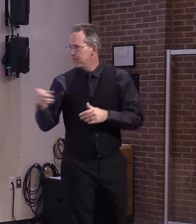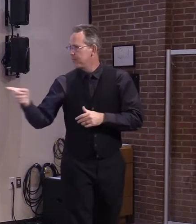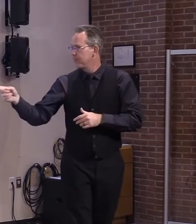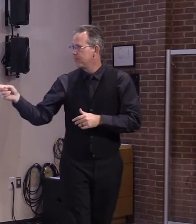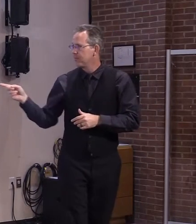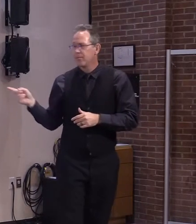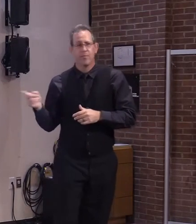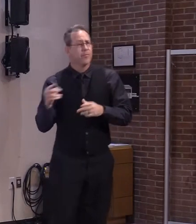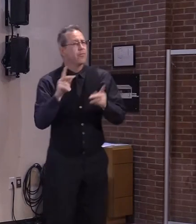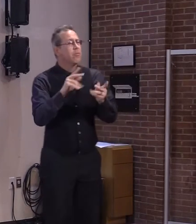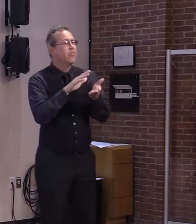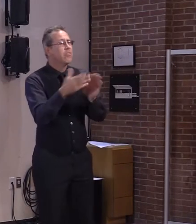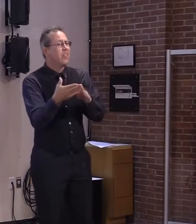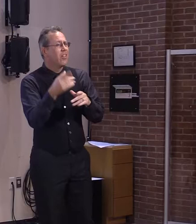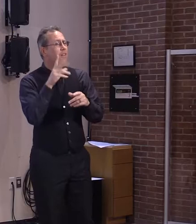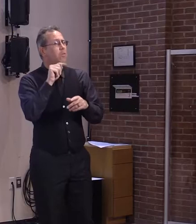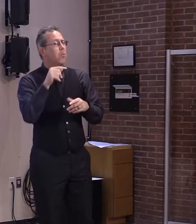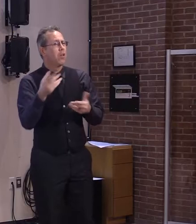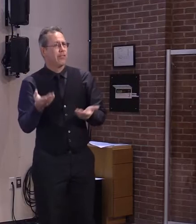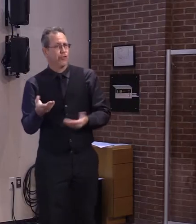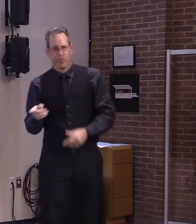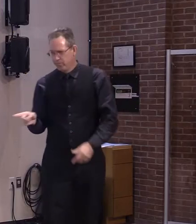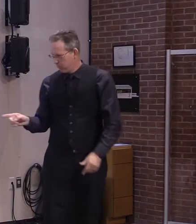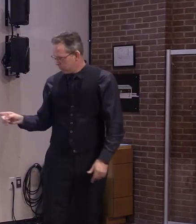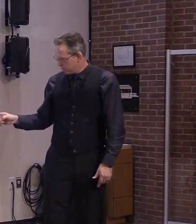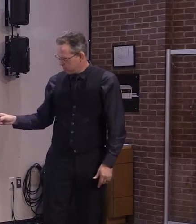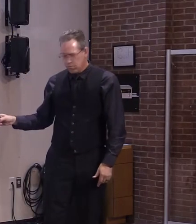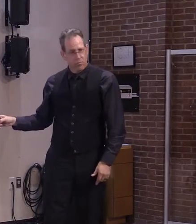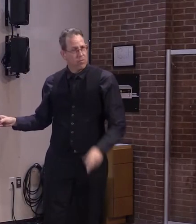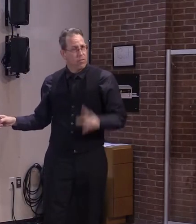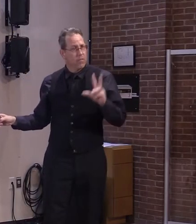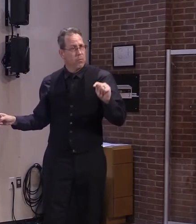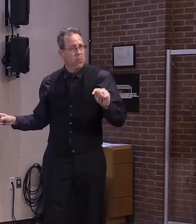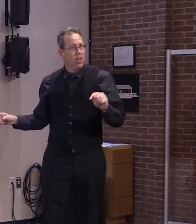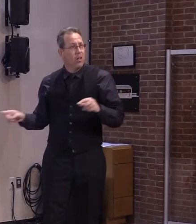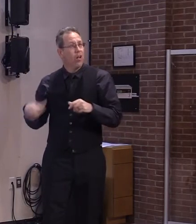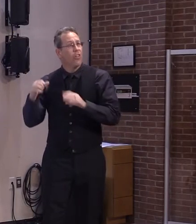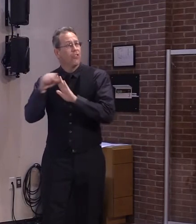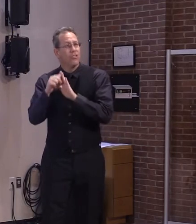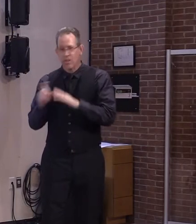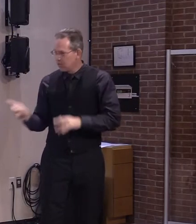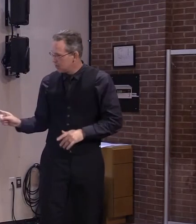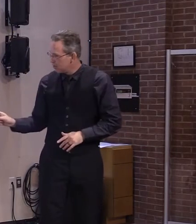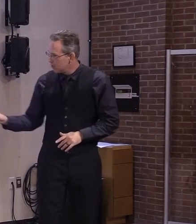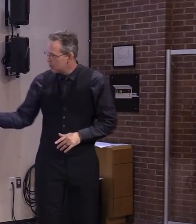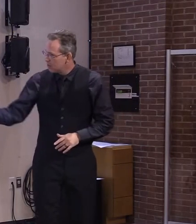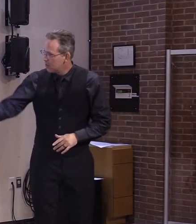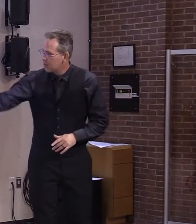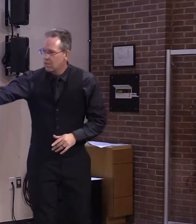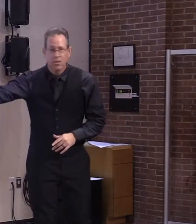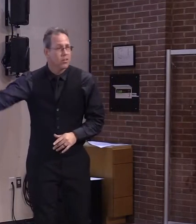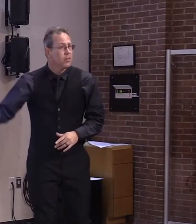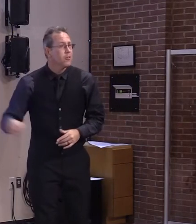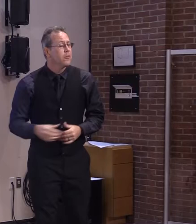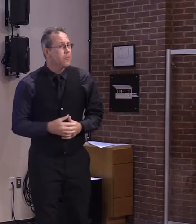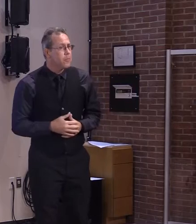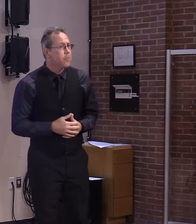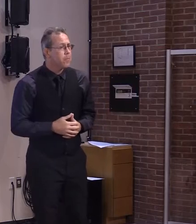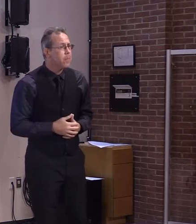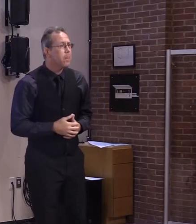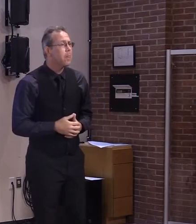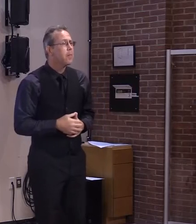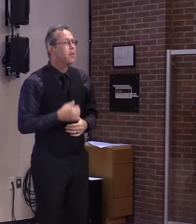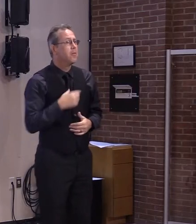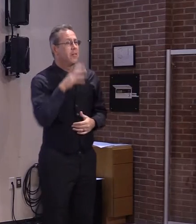estimate that the vaccine, the availability of the vaccine here in Vermont, has saved 520 lives.